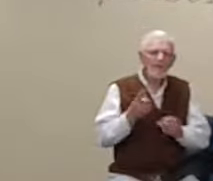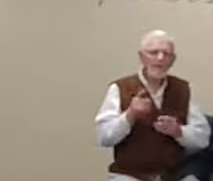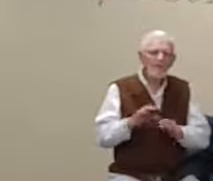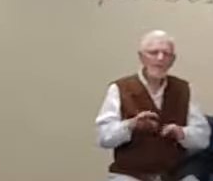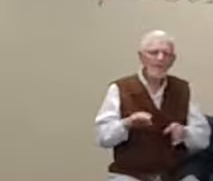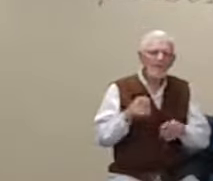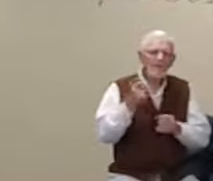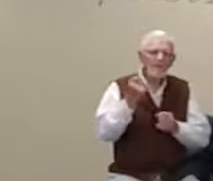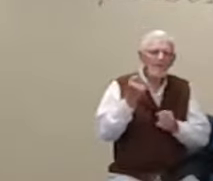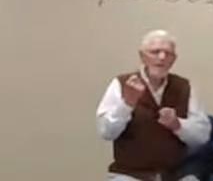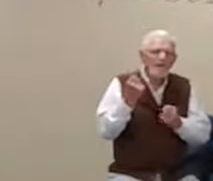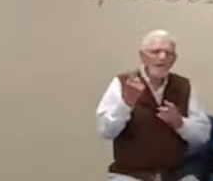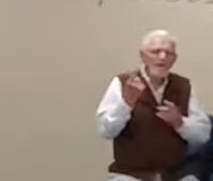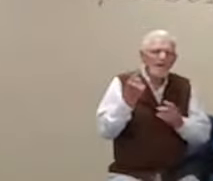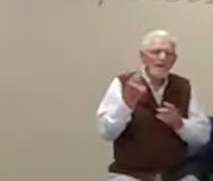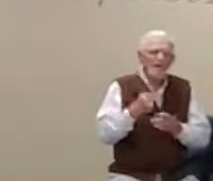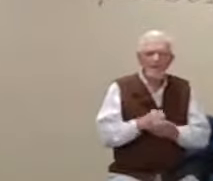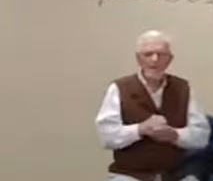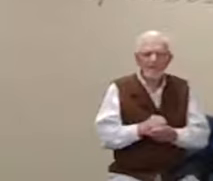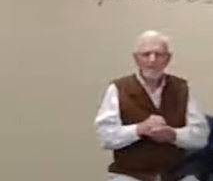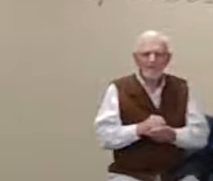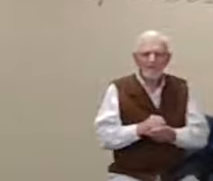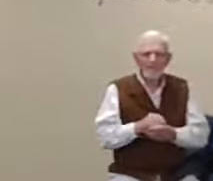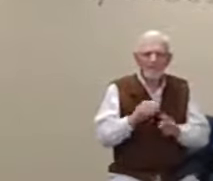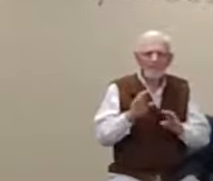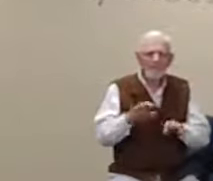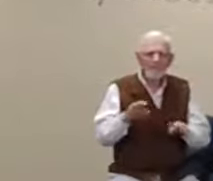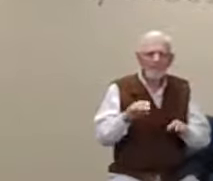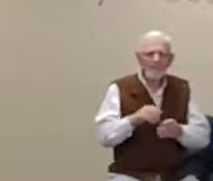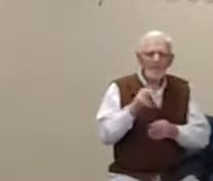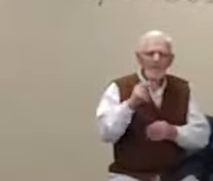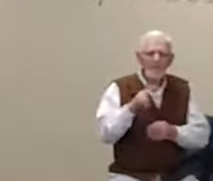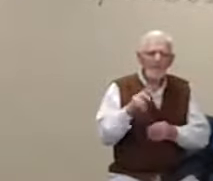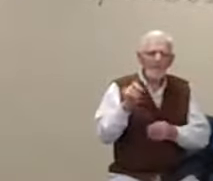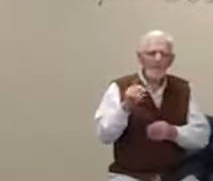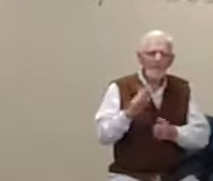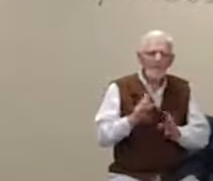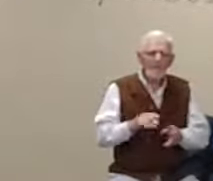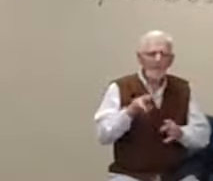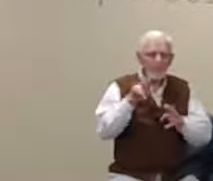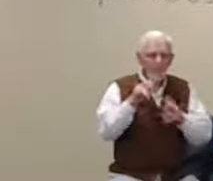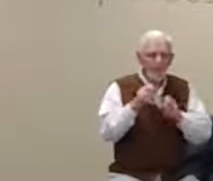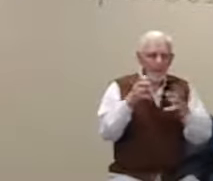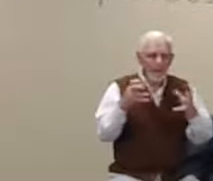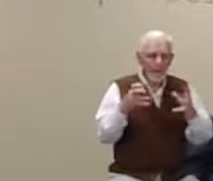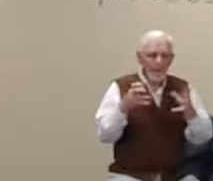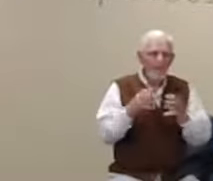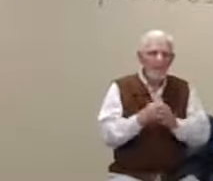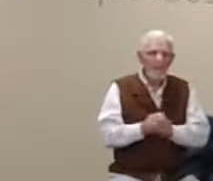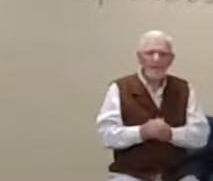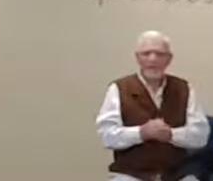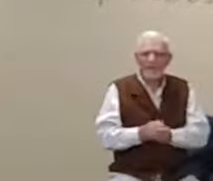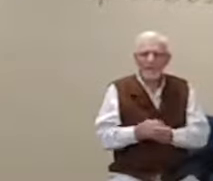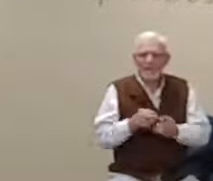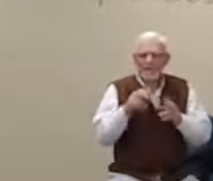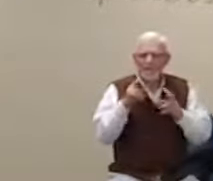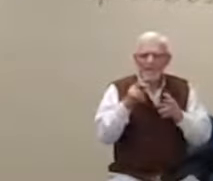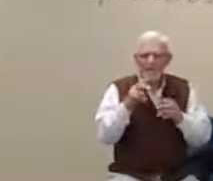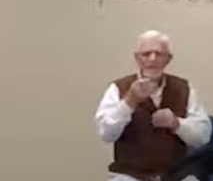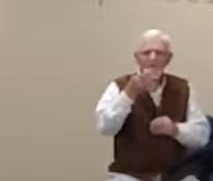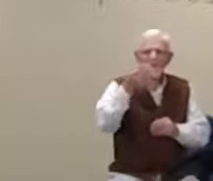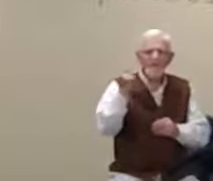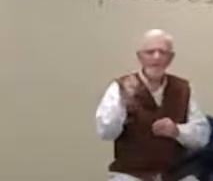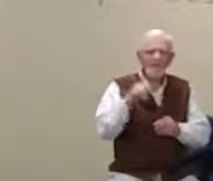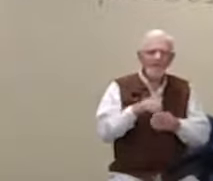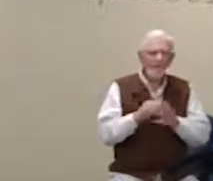to know. You know, your kids being preacher's kids are going to see a lot. They were going to see the best